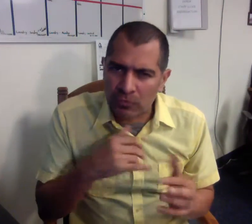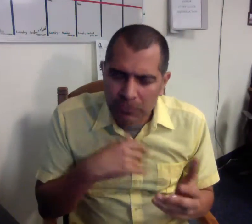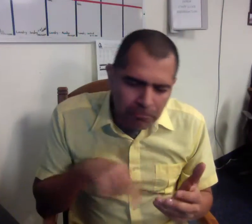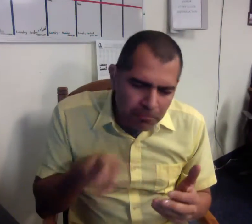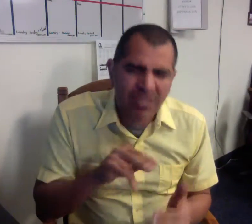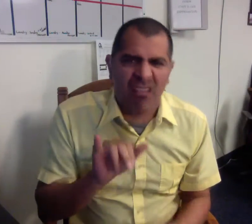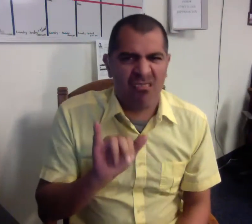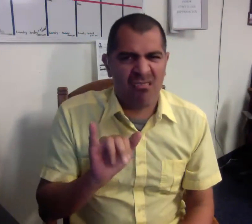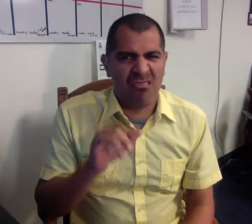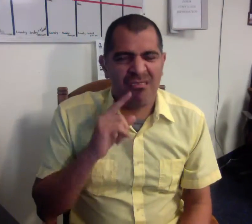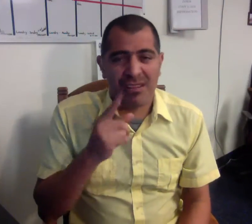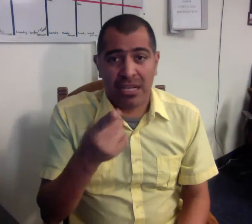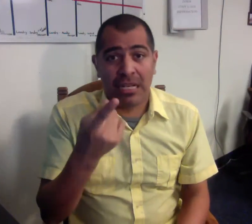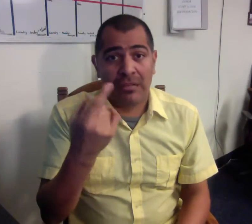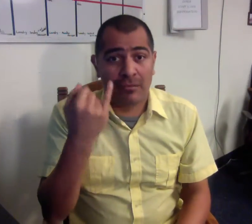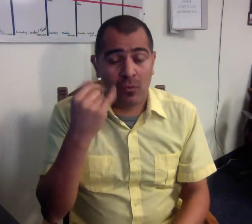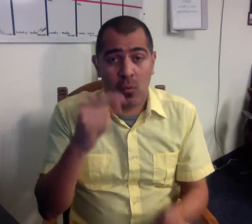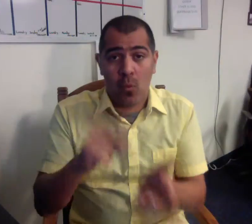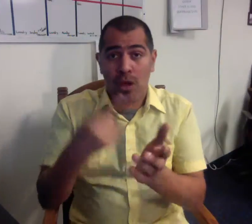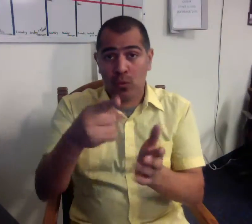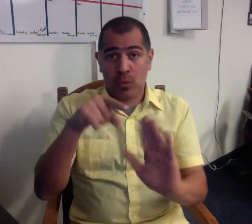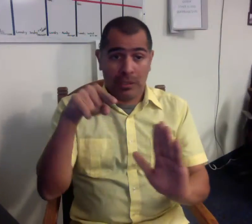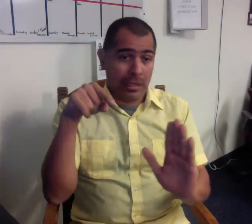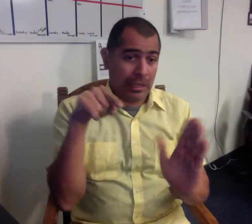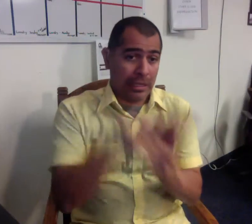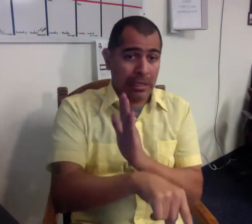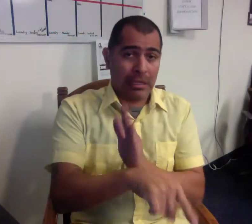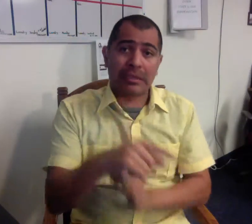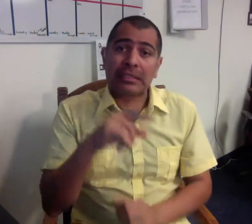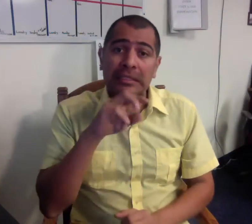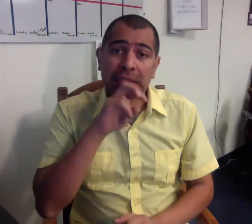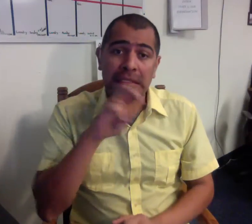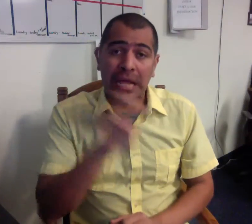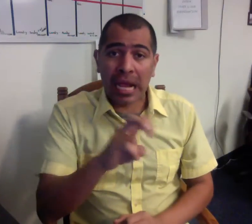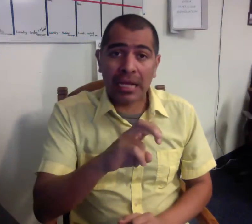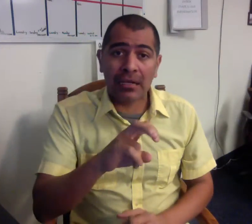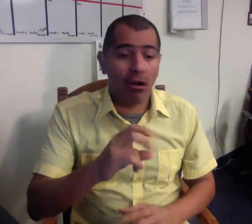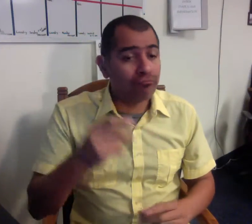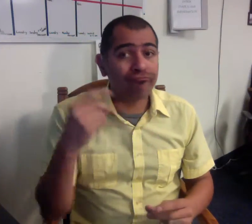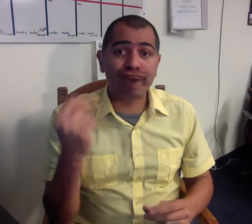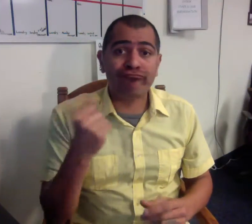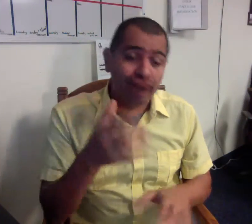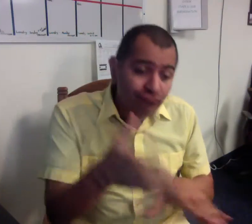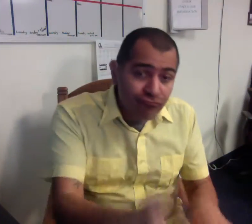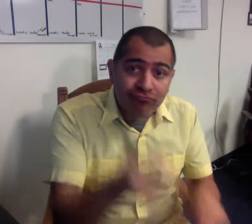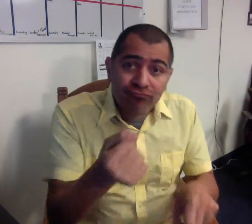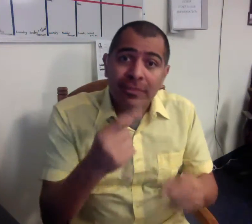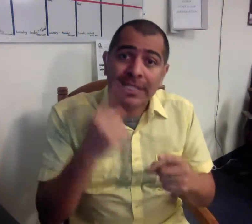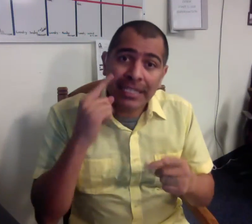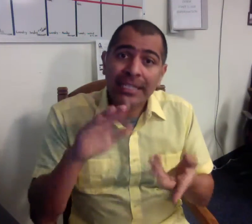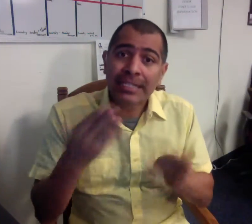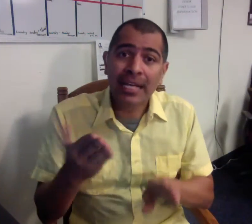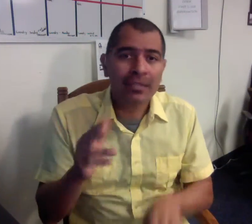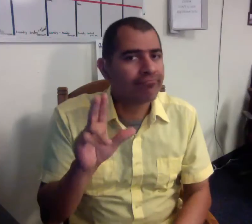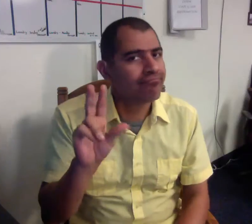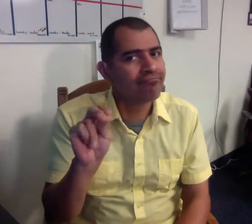money. They drive an all hybrid clean suite, which saves gas, which saves money. They were born online and built to save money, which means